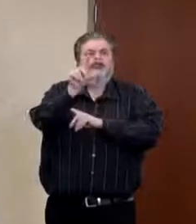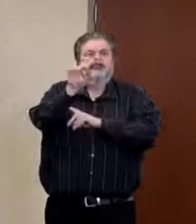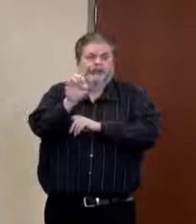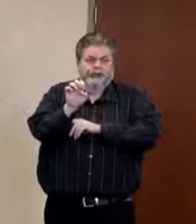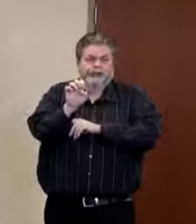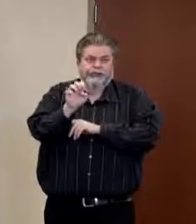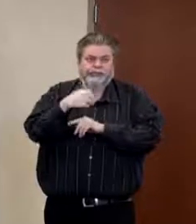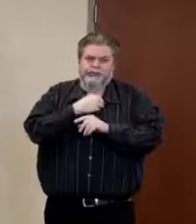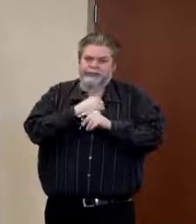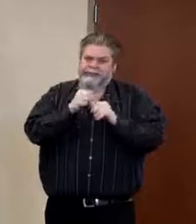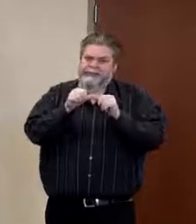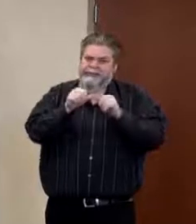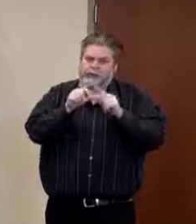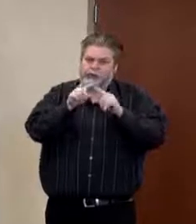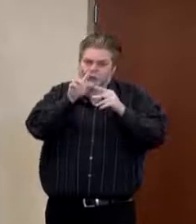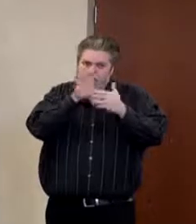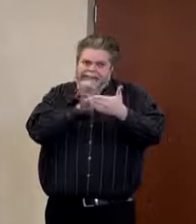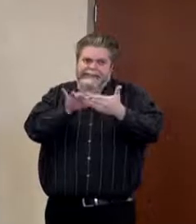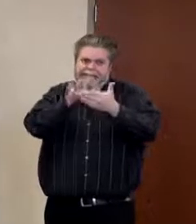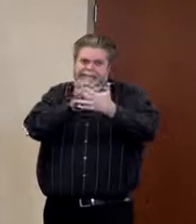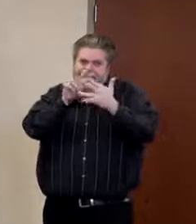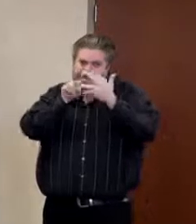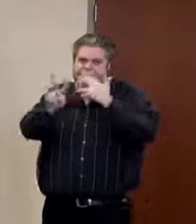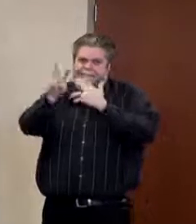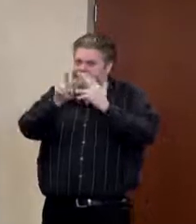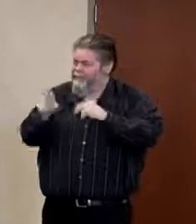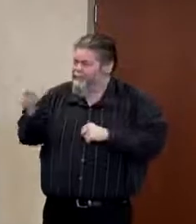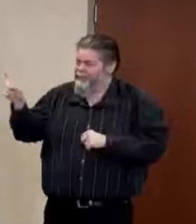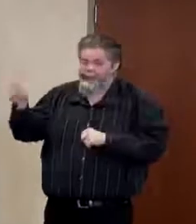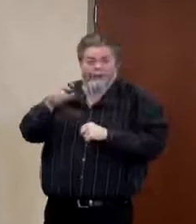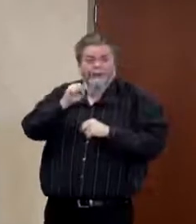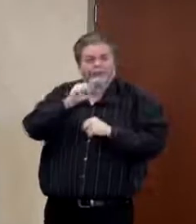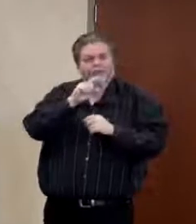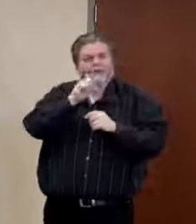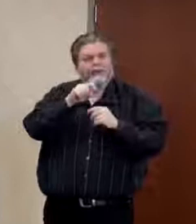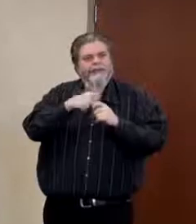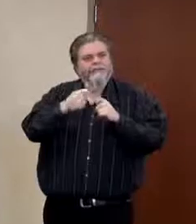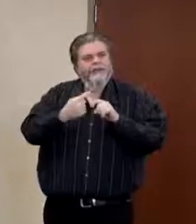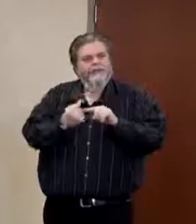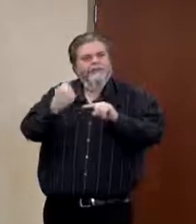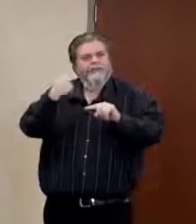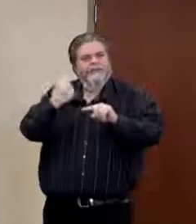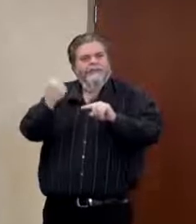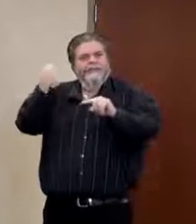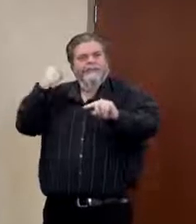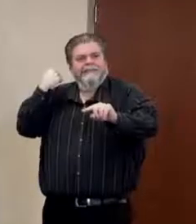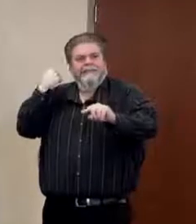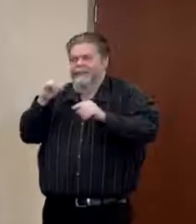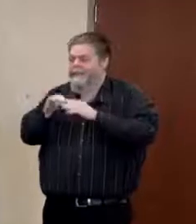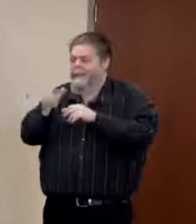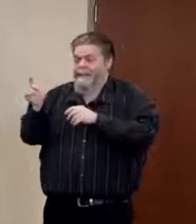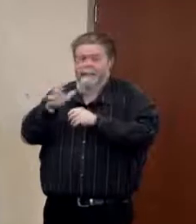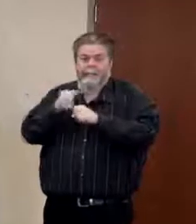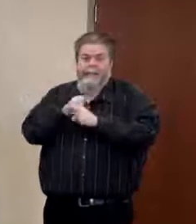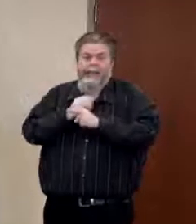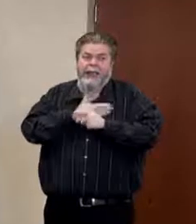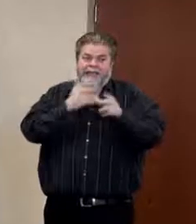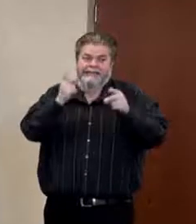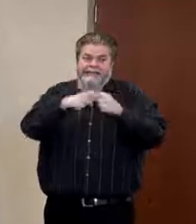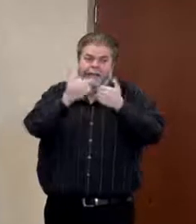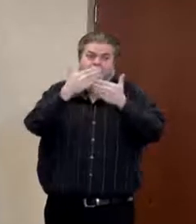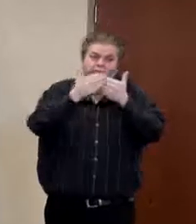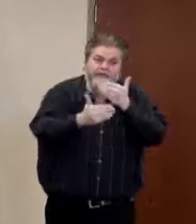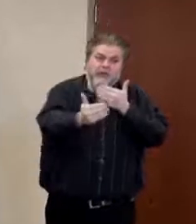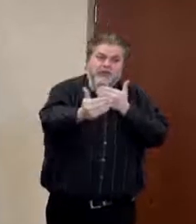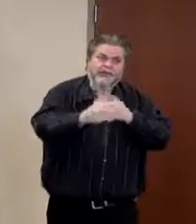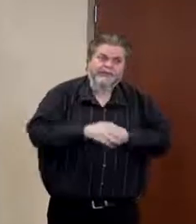we continue to use this data. This is trailing data to drive our decisions going forward. So we're really starting